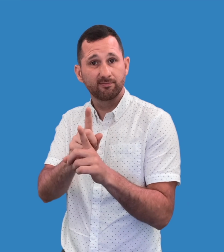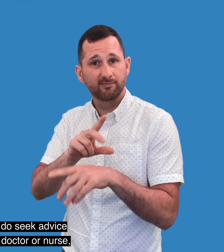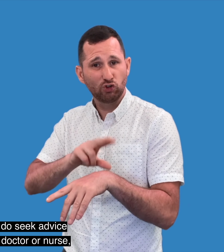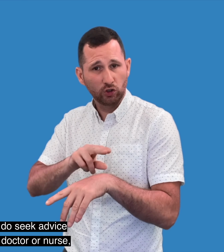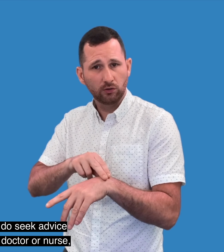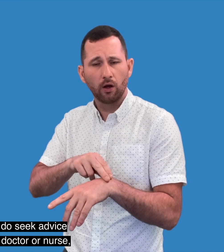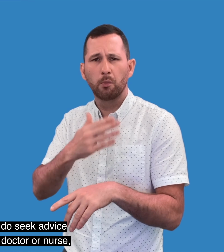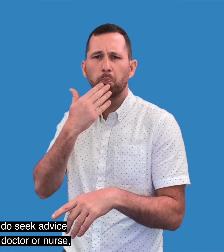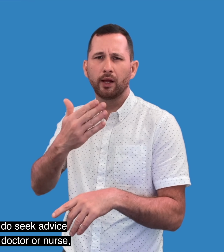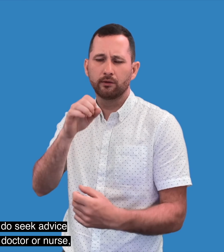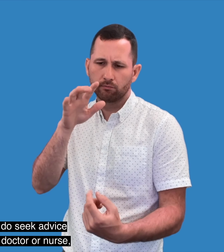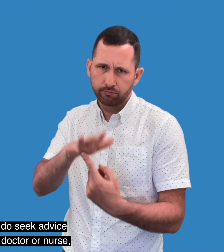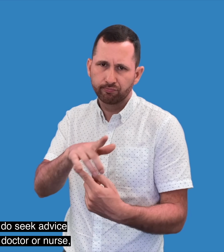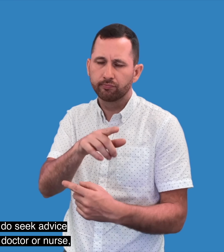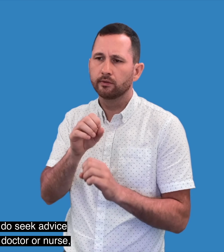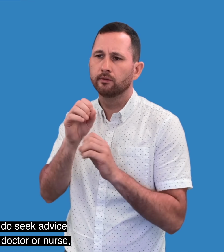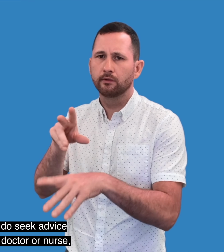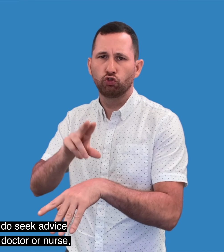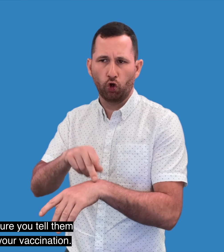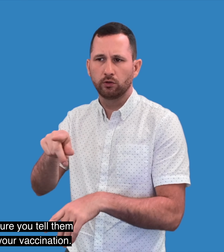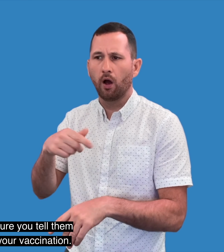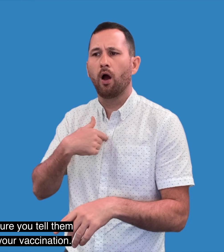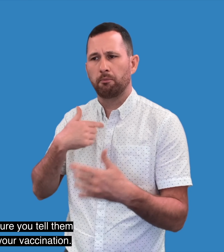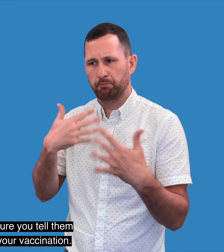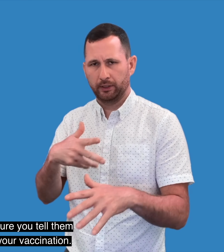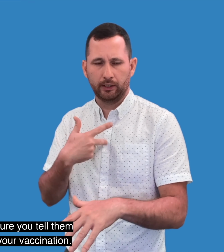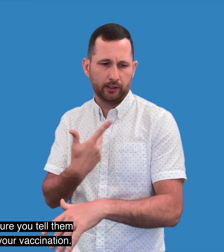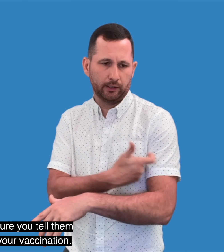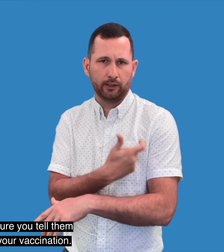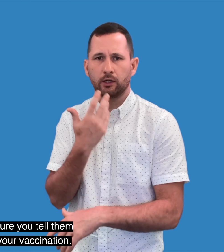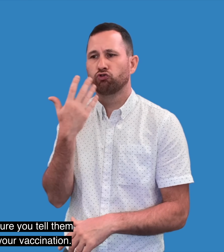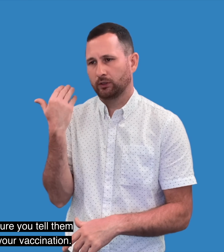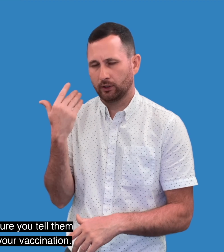If you do seek advice from the doctor or nurse, make sure you tell them about your vaccination.